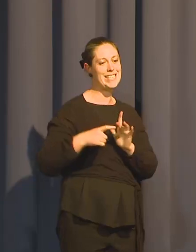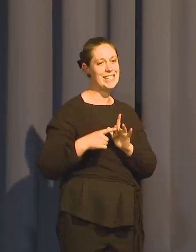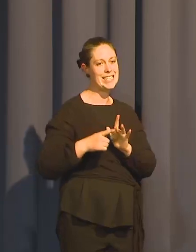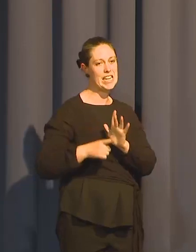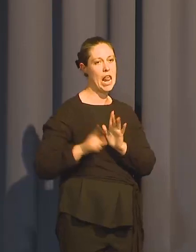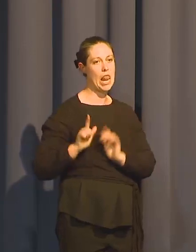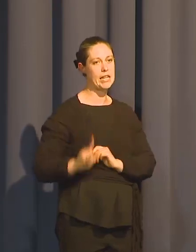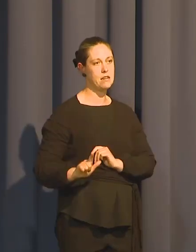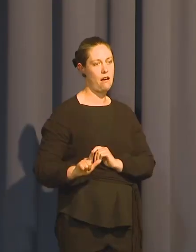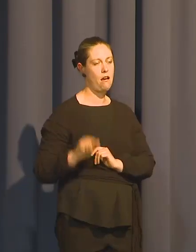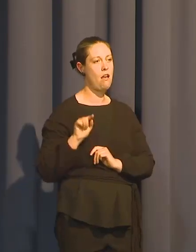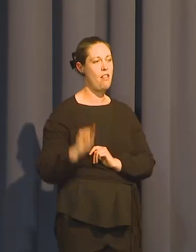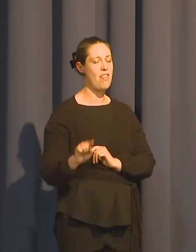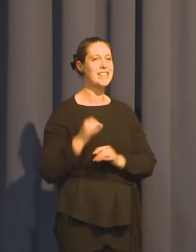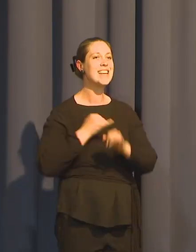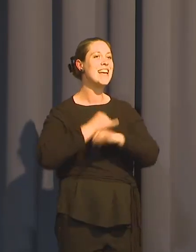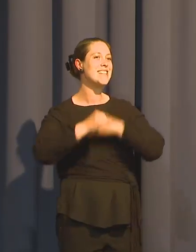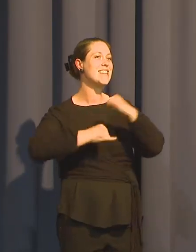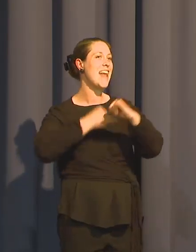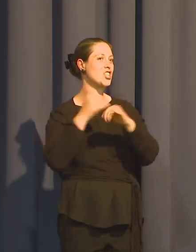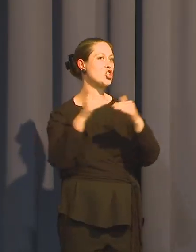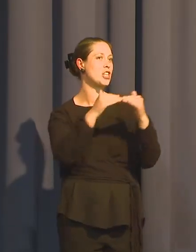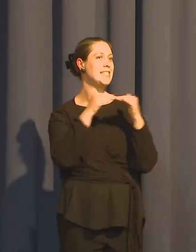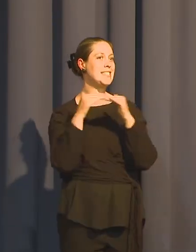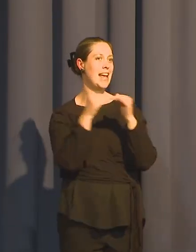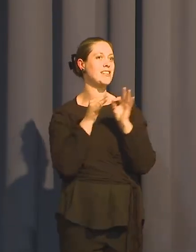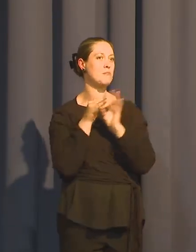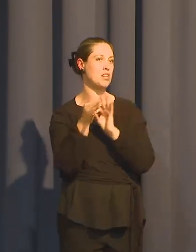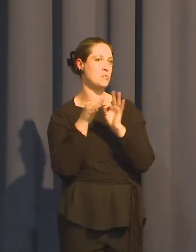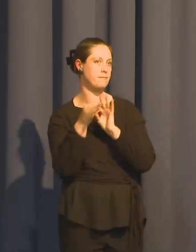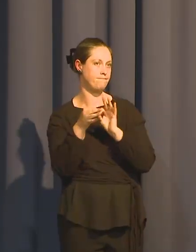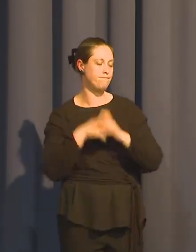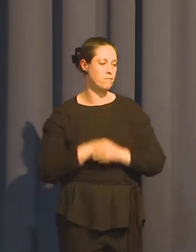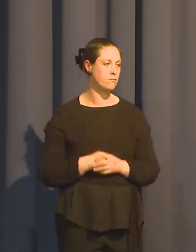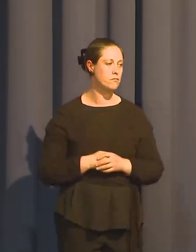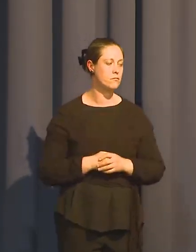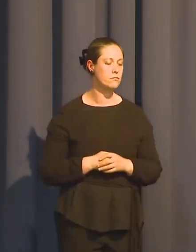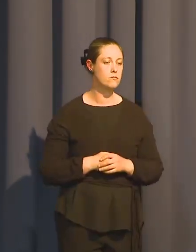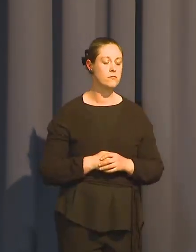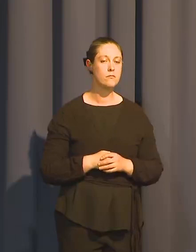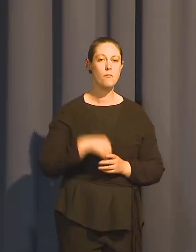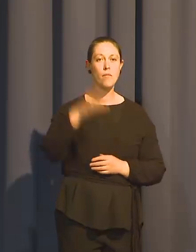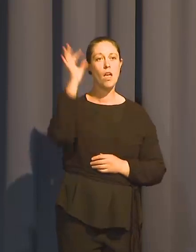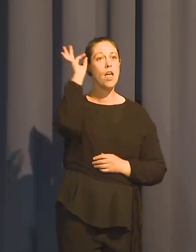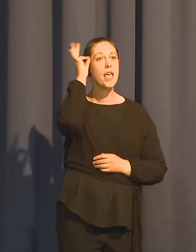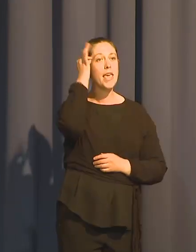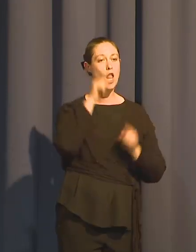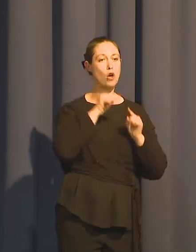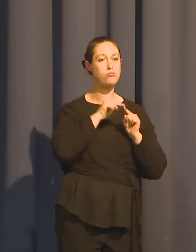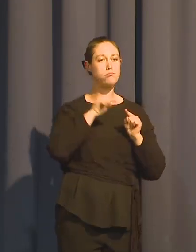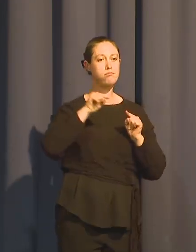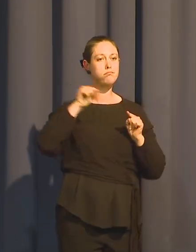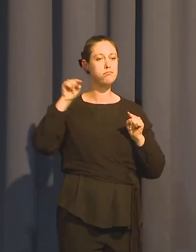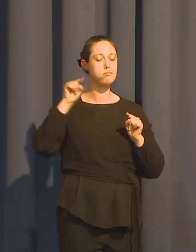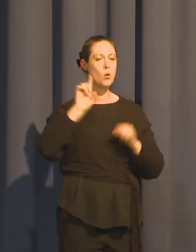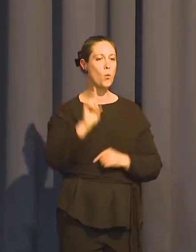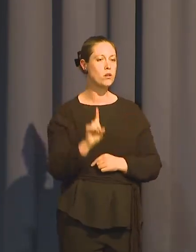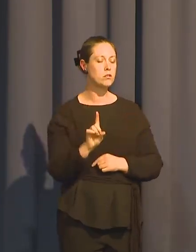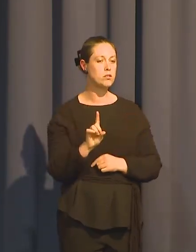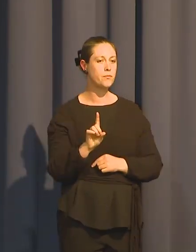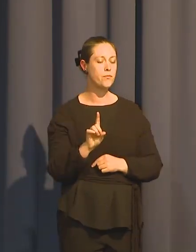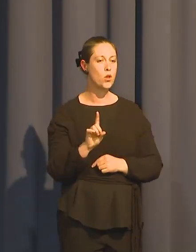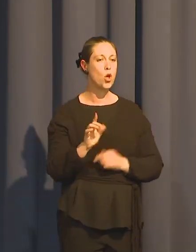international publications use that. The yellow dotted line across there is the